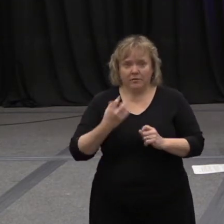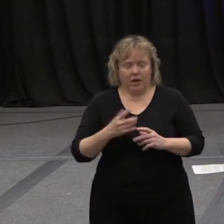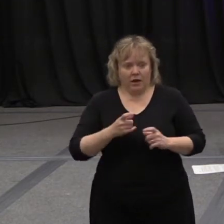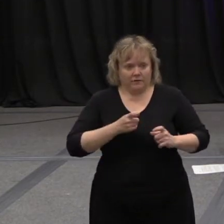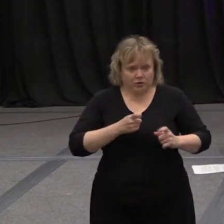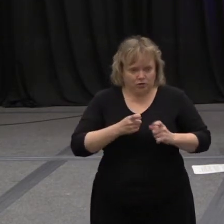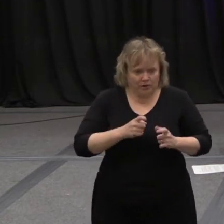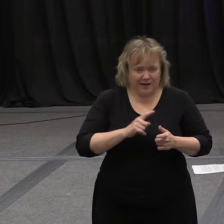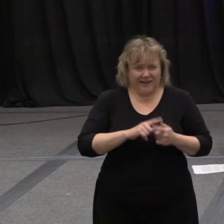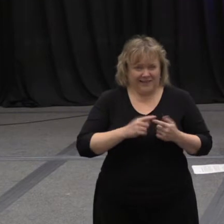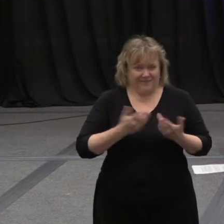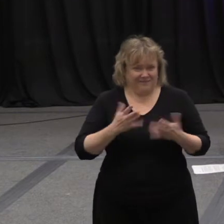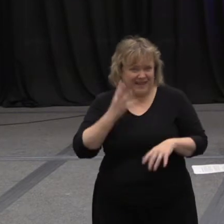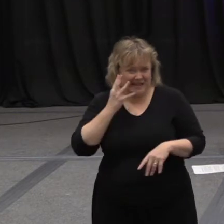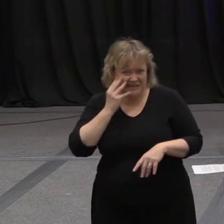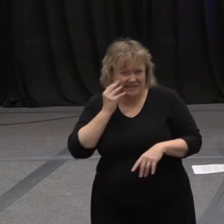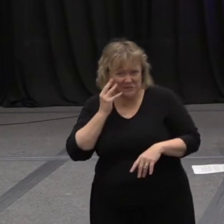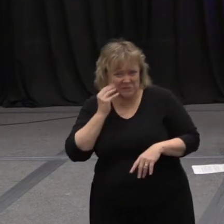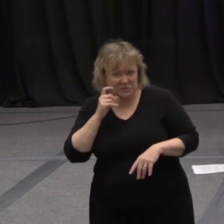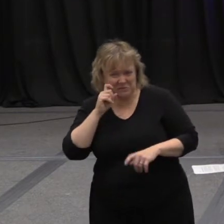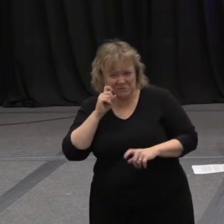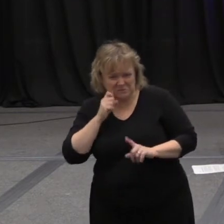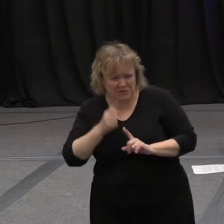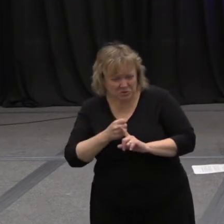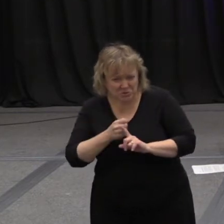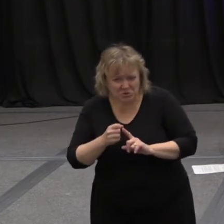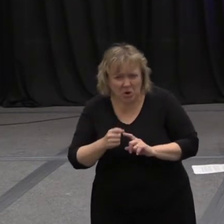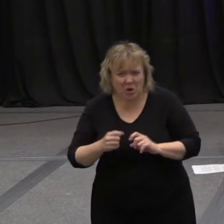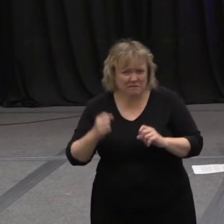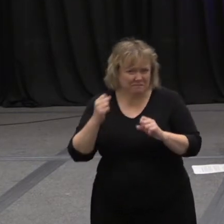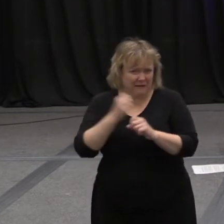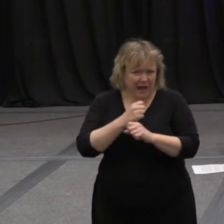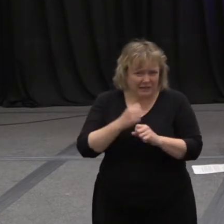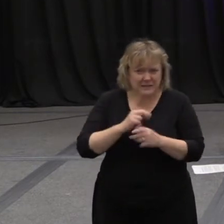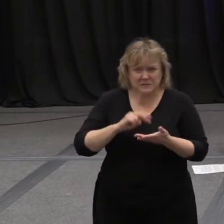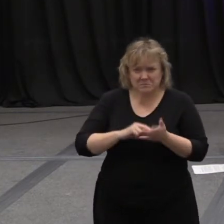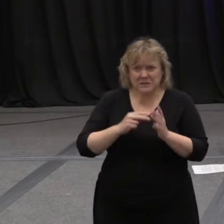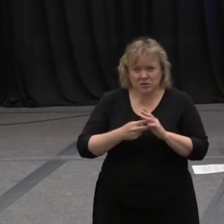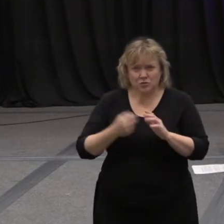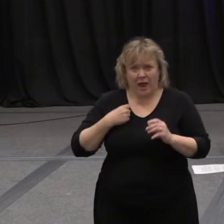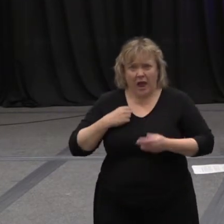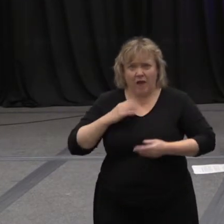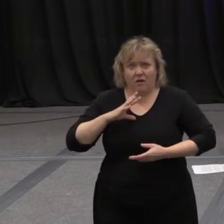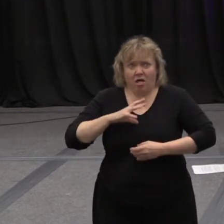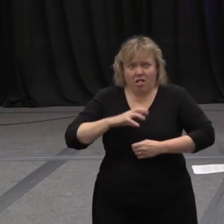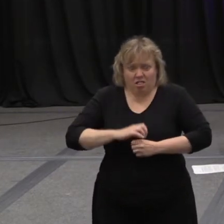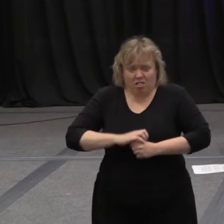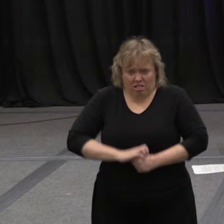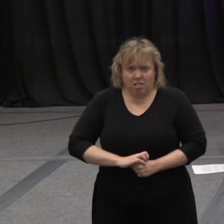of violence. And you have more layers to work through. But the amazing